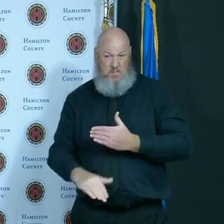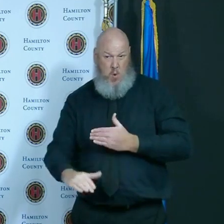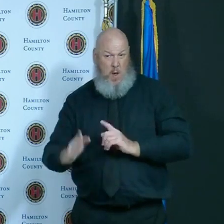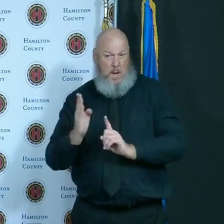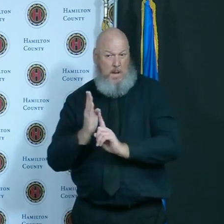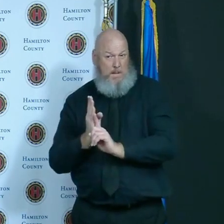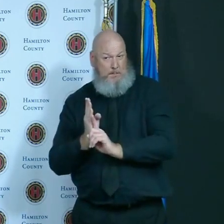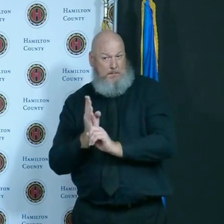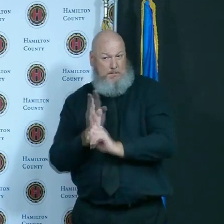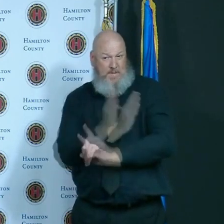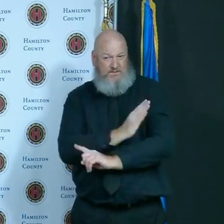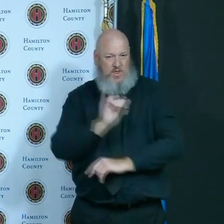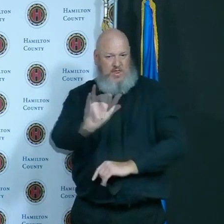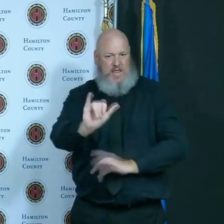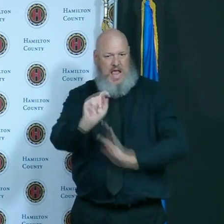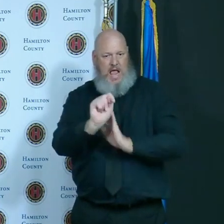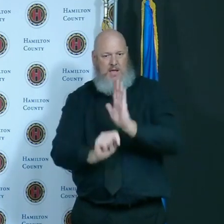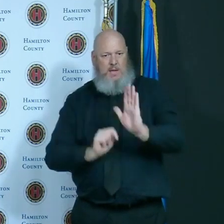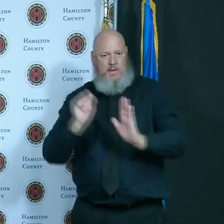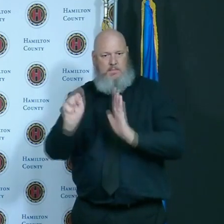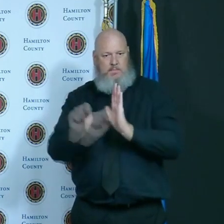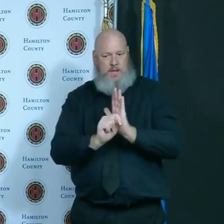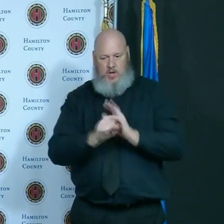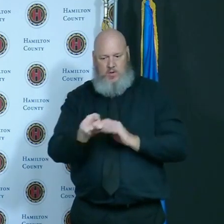in a segregated school.